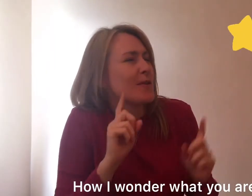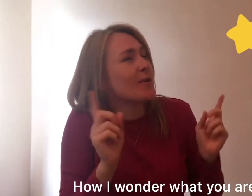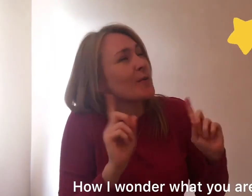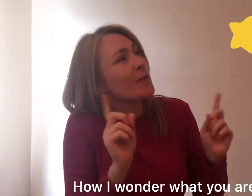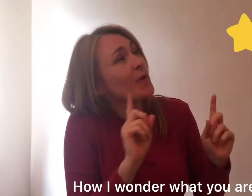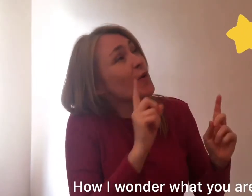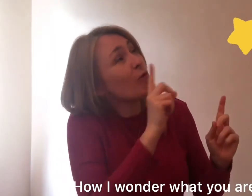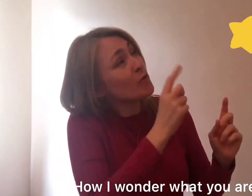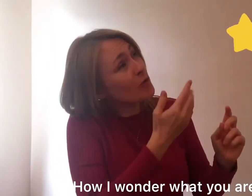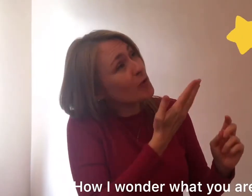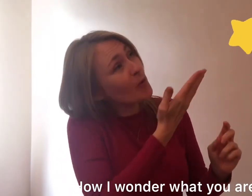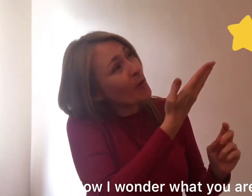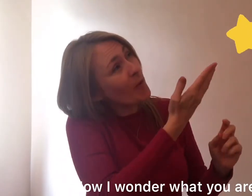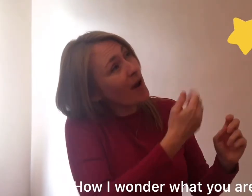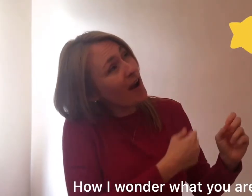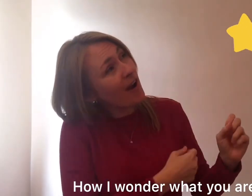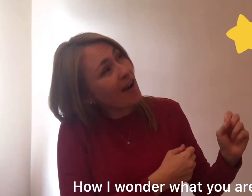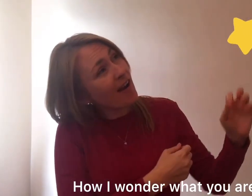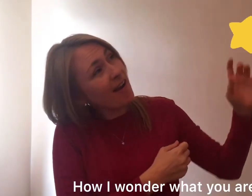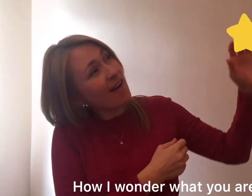what you are